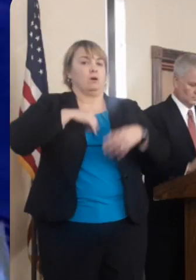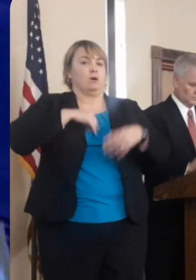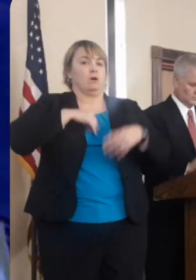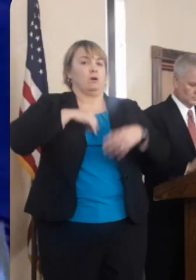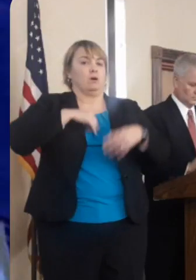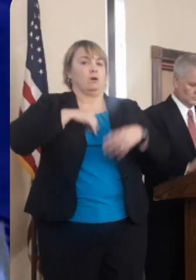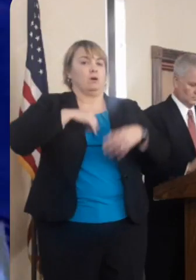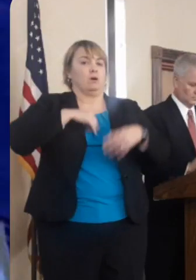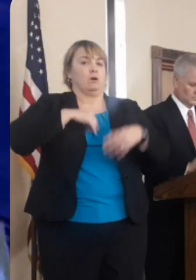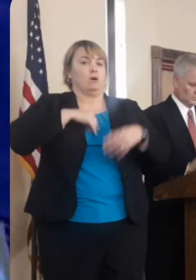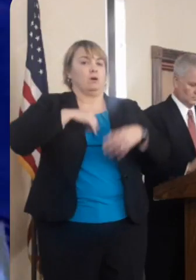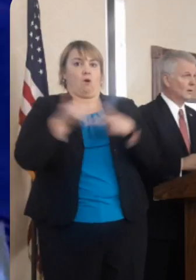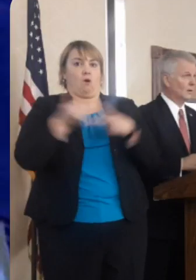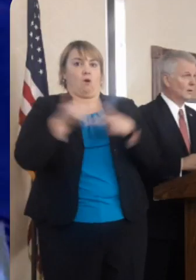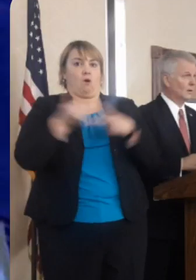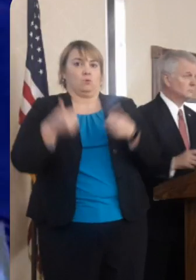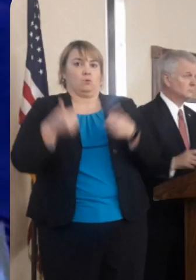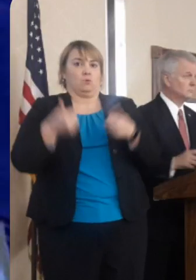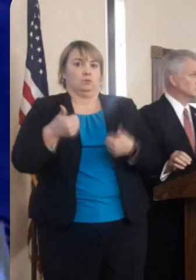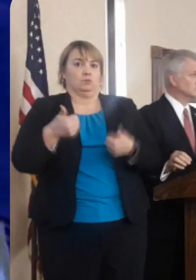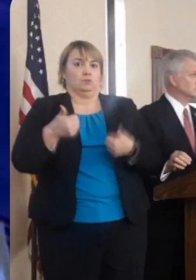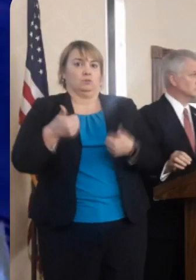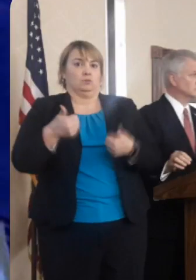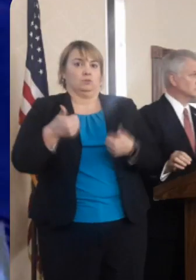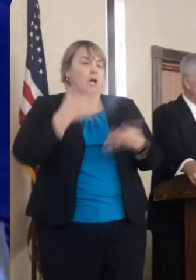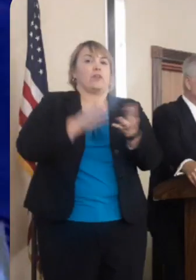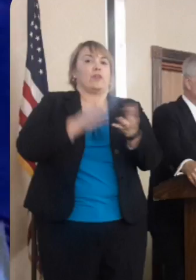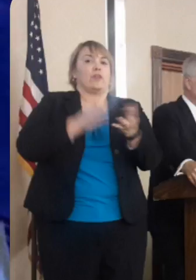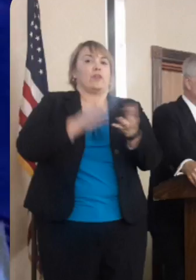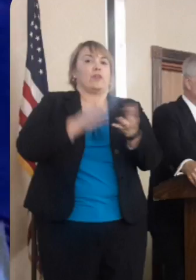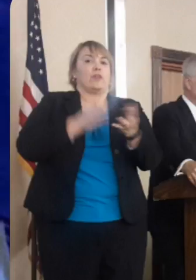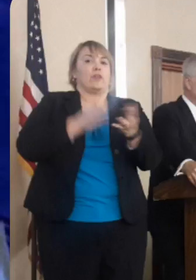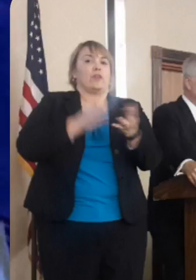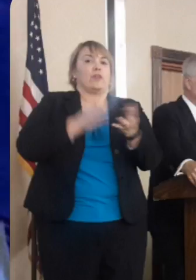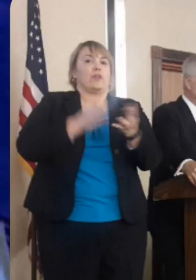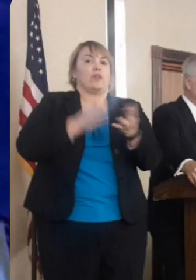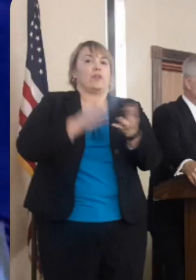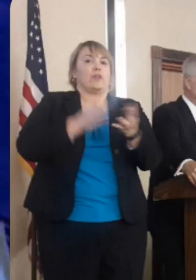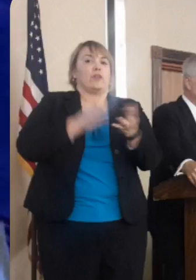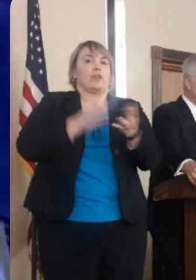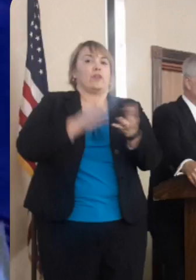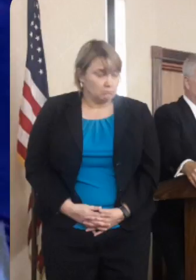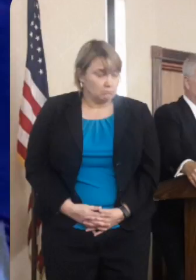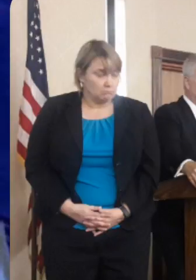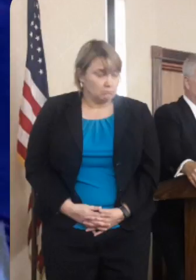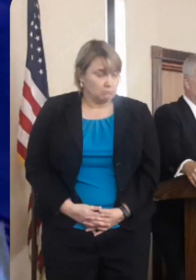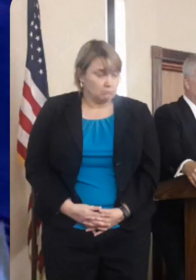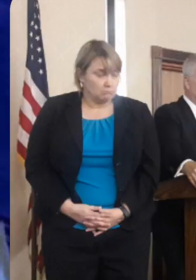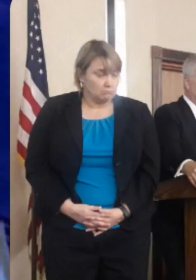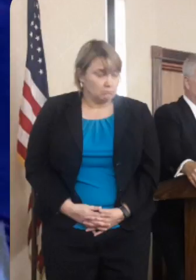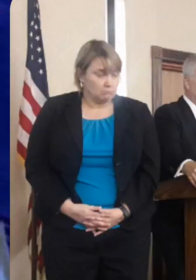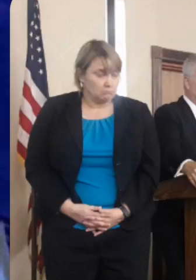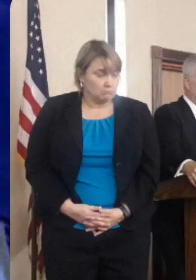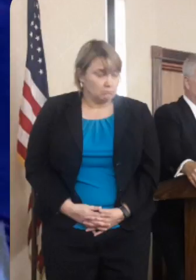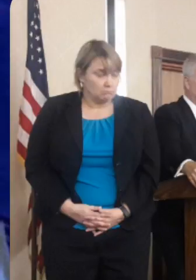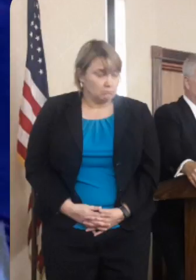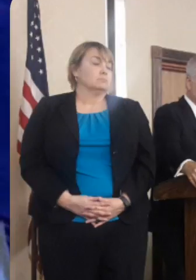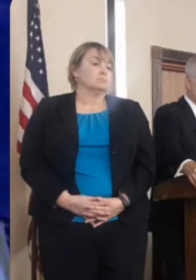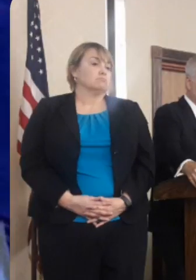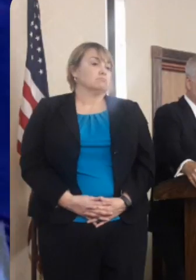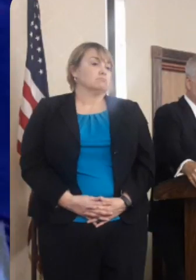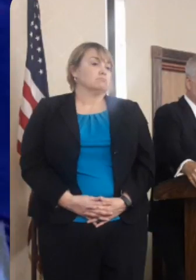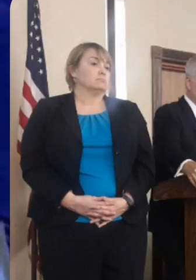That's fine. That's fine. I was going I would have said without opposition, we'll skip the